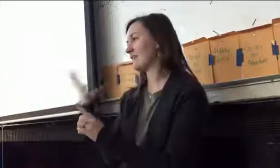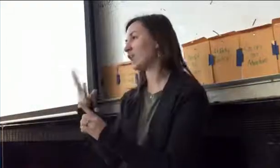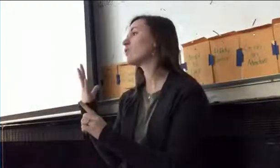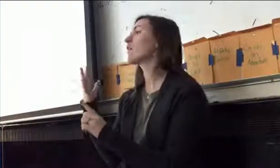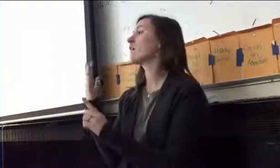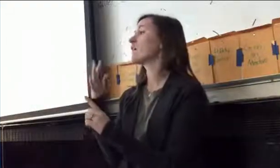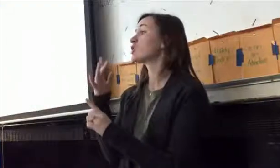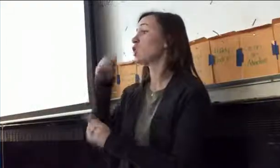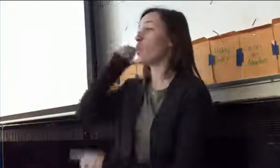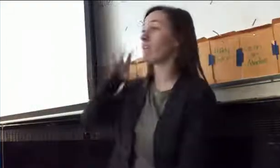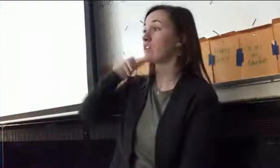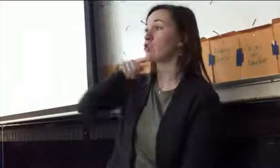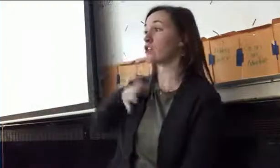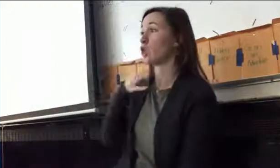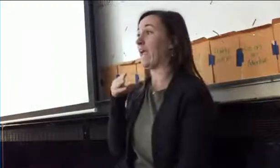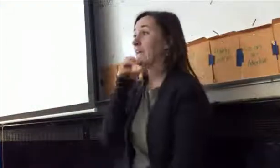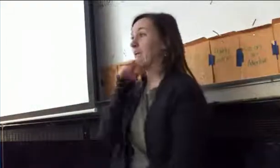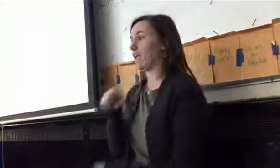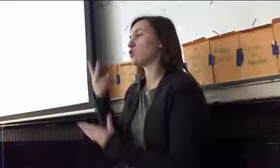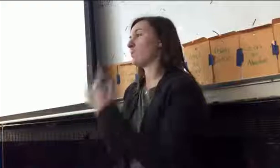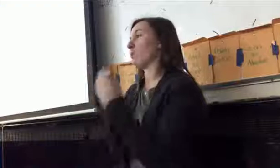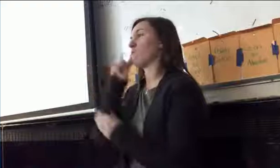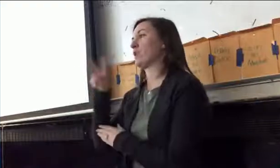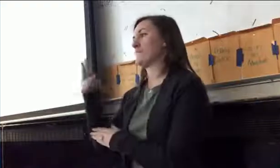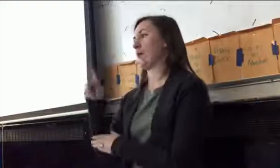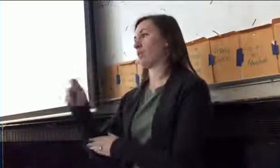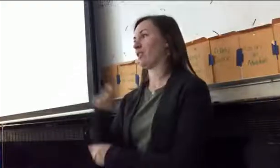another bullet. It's not a big deal.